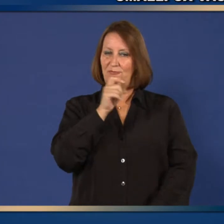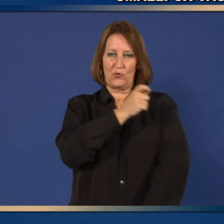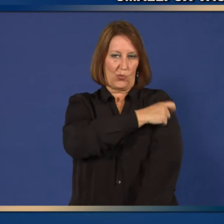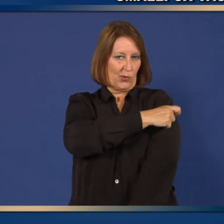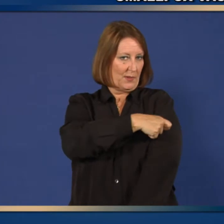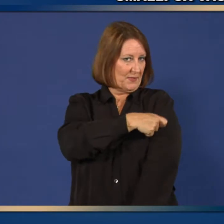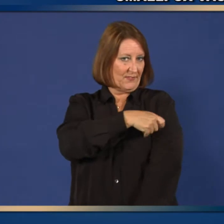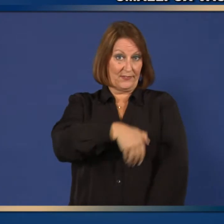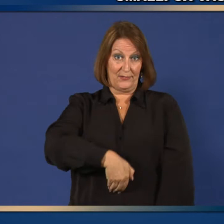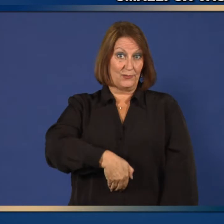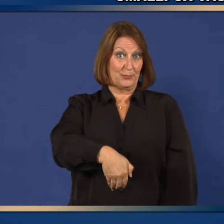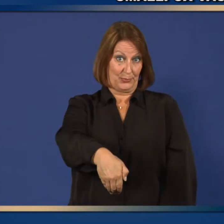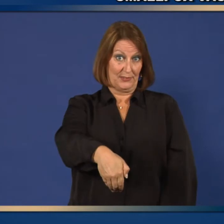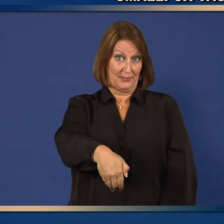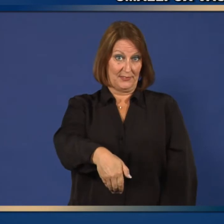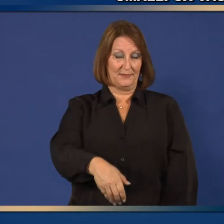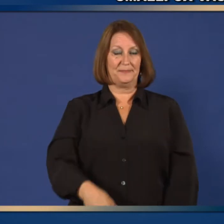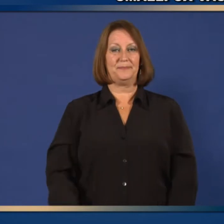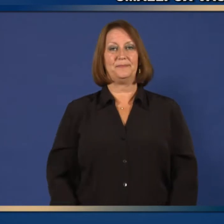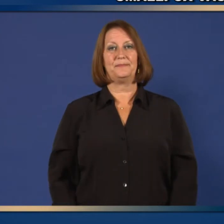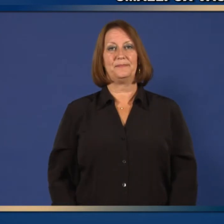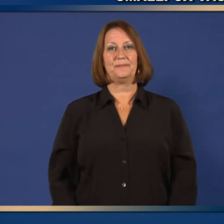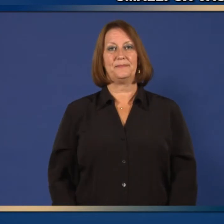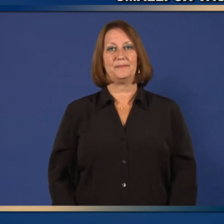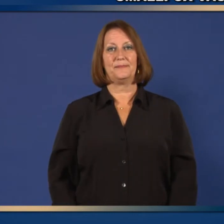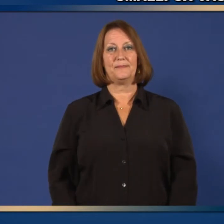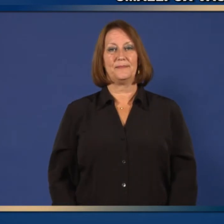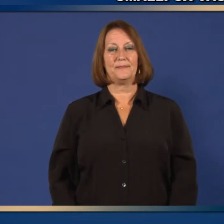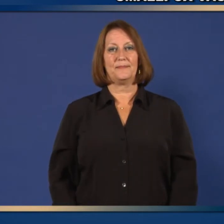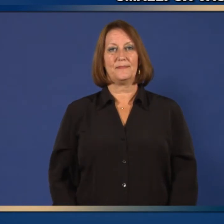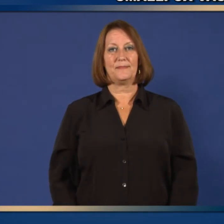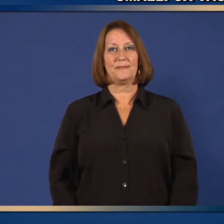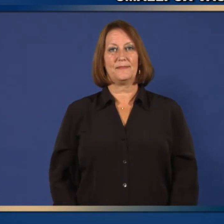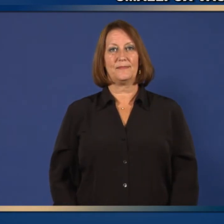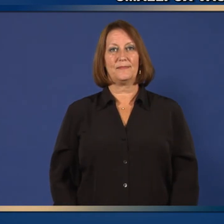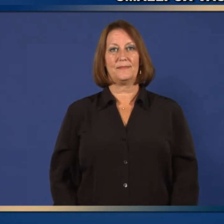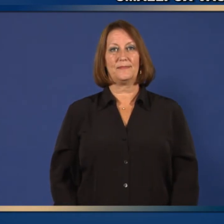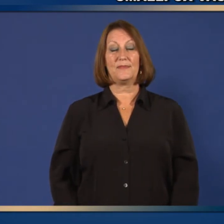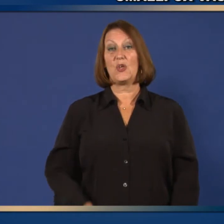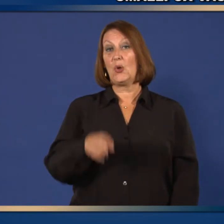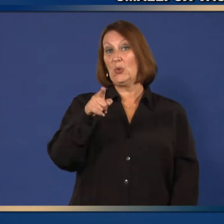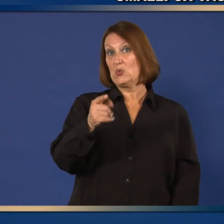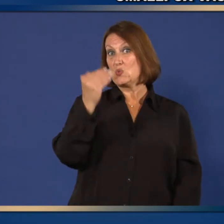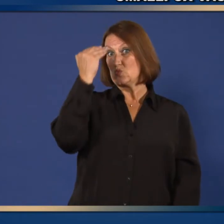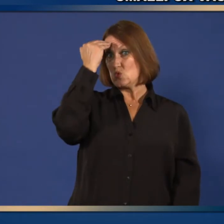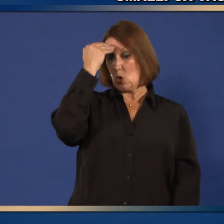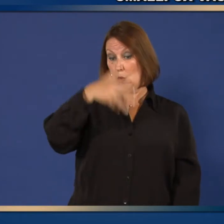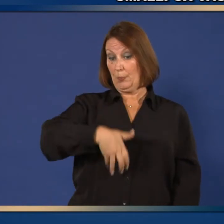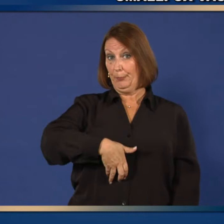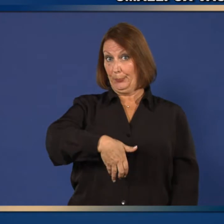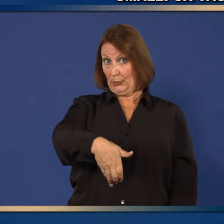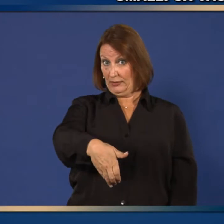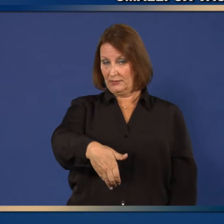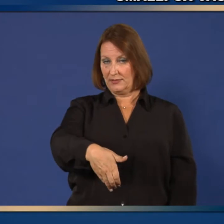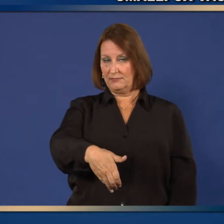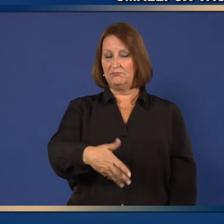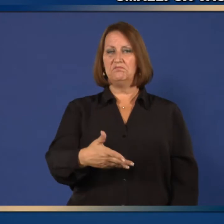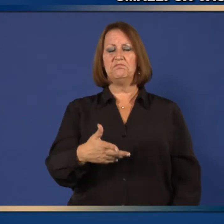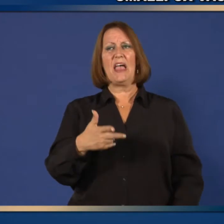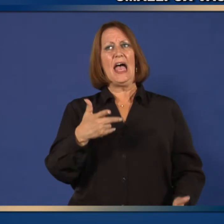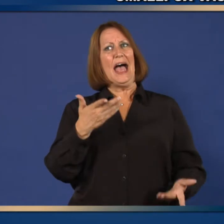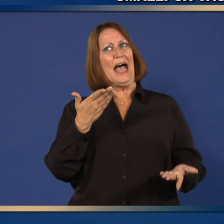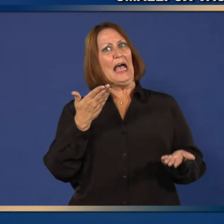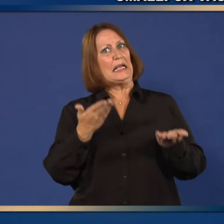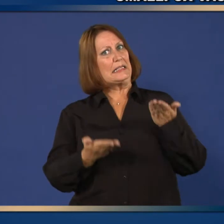Do not get the smallpox vaccine if you are pregnant, think there is a chance you are